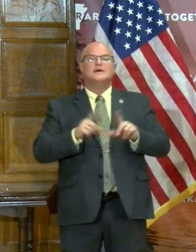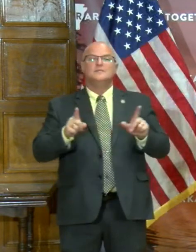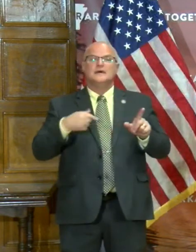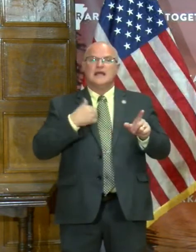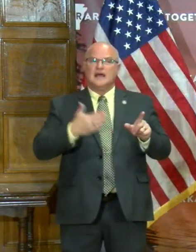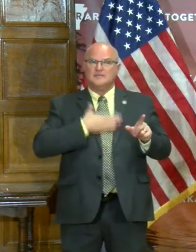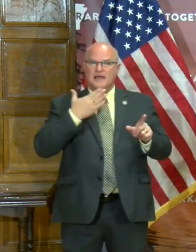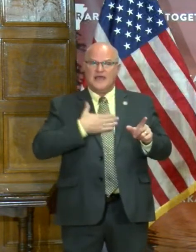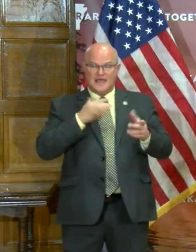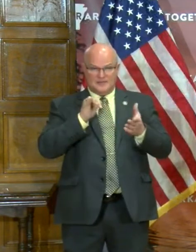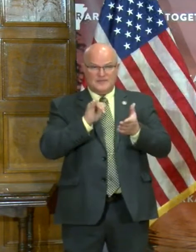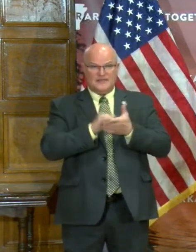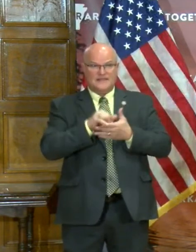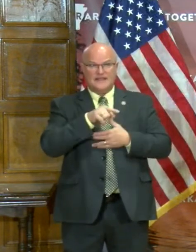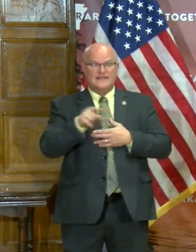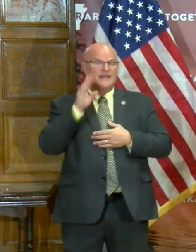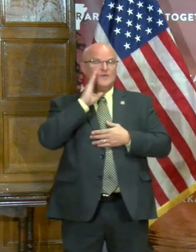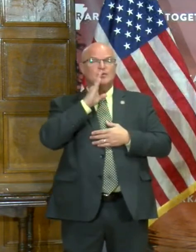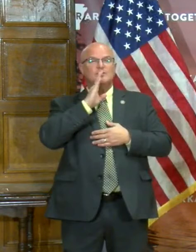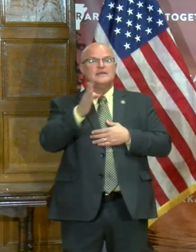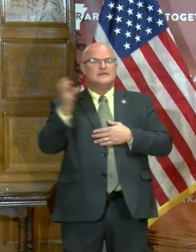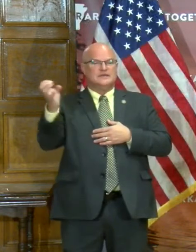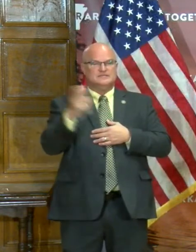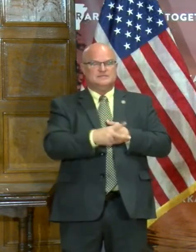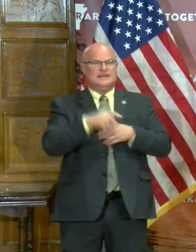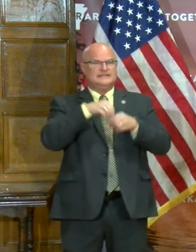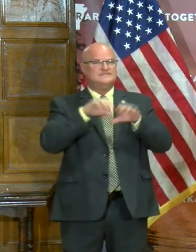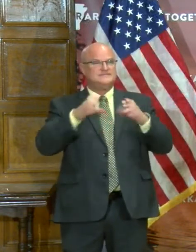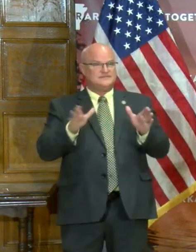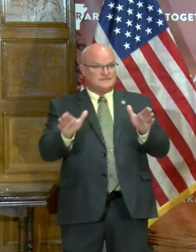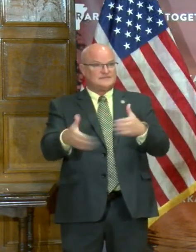I'm delighted that they're going to be going back into the